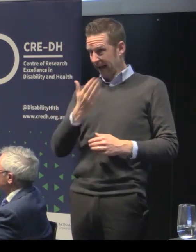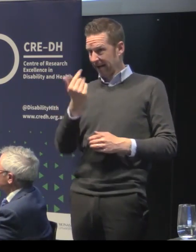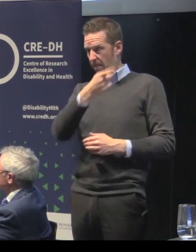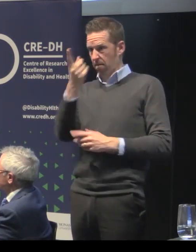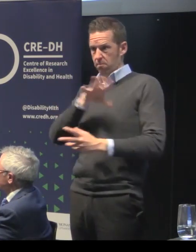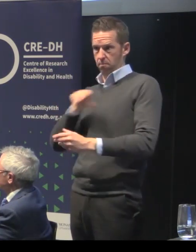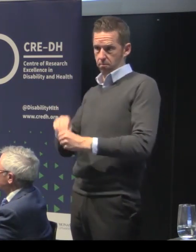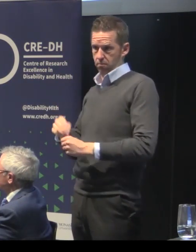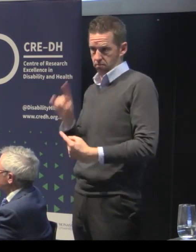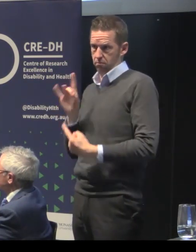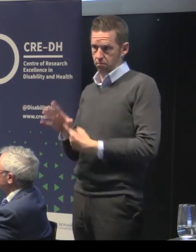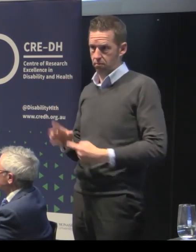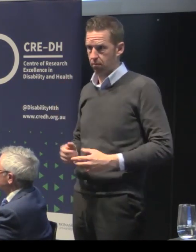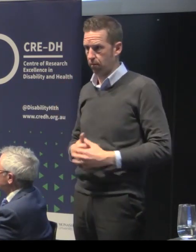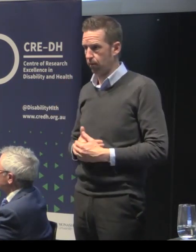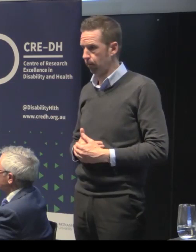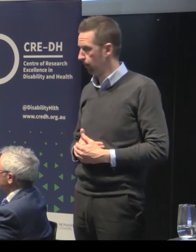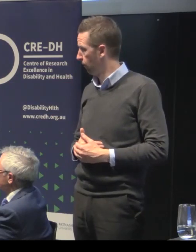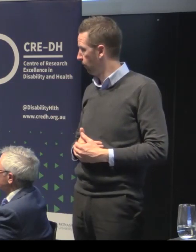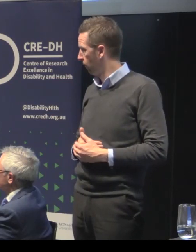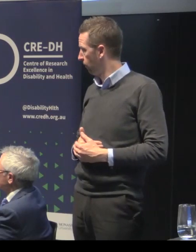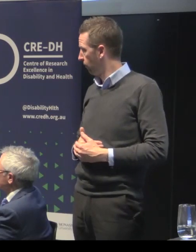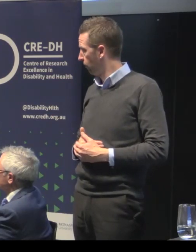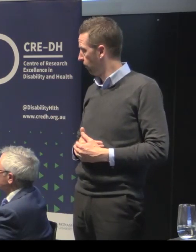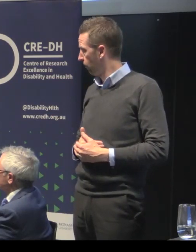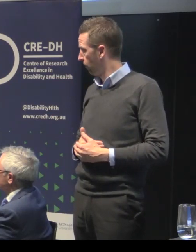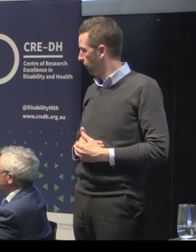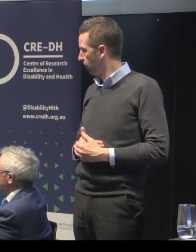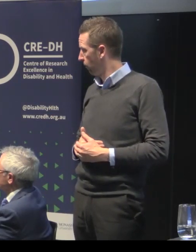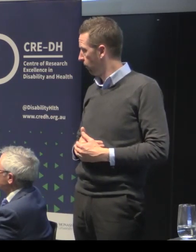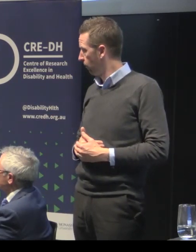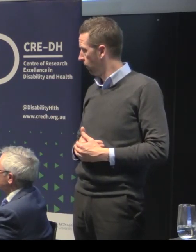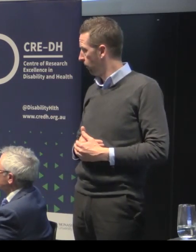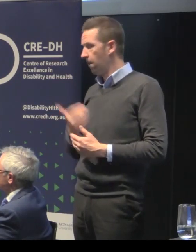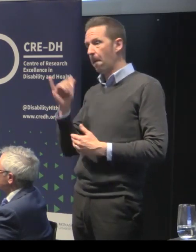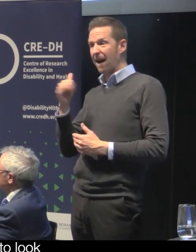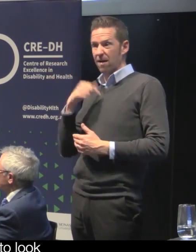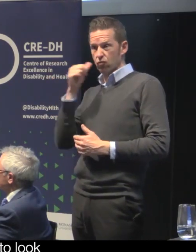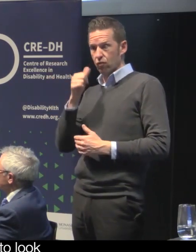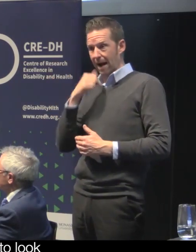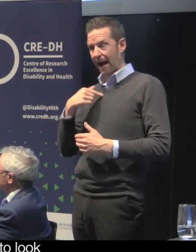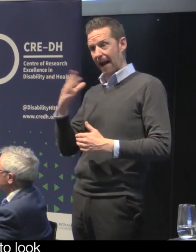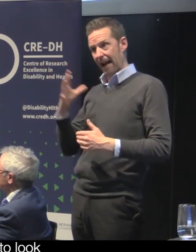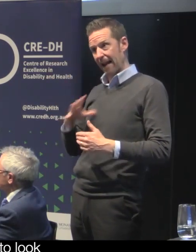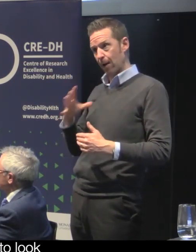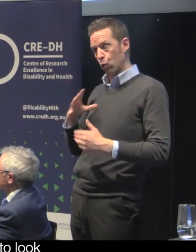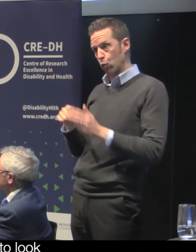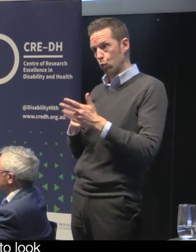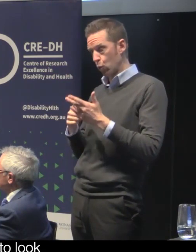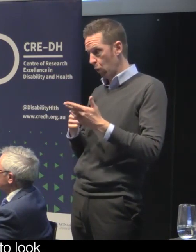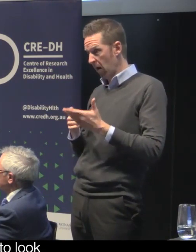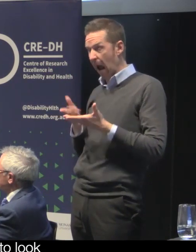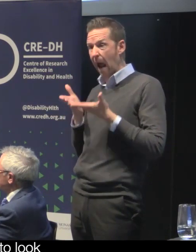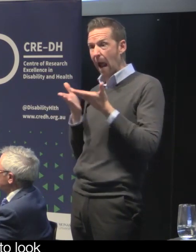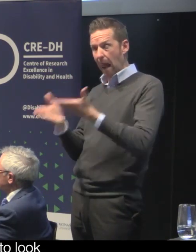quickly. And you know, obvious controversial to say that maybe we do need to look at our